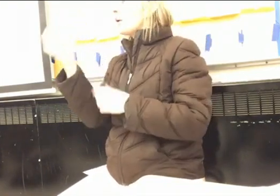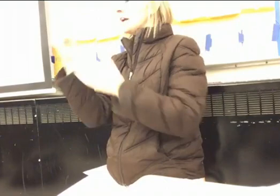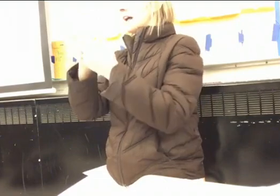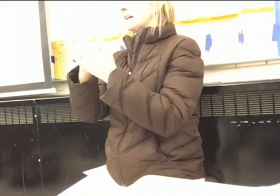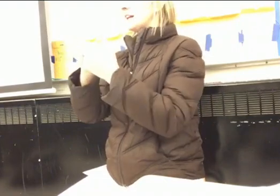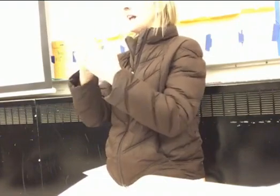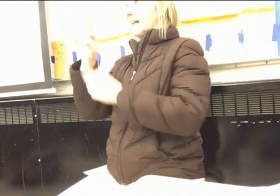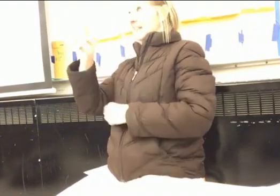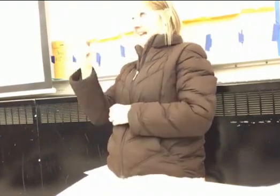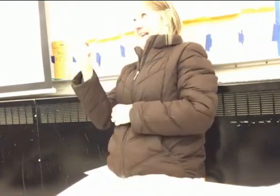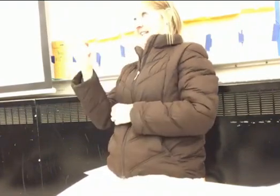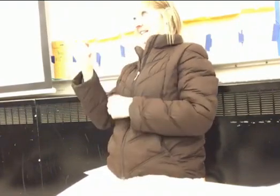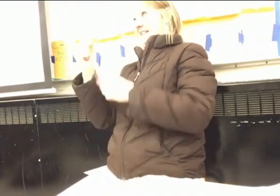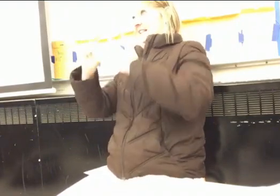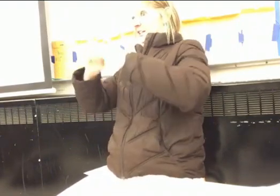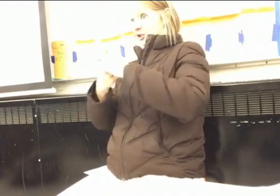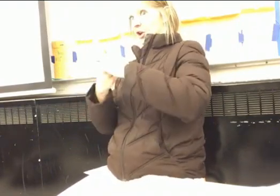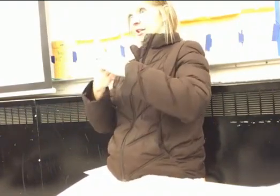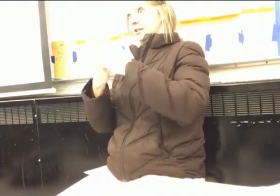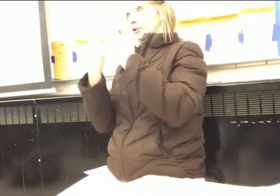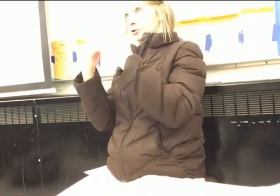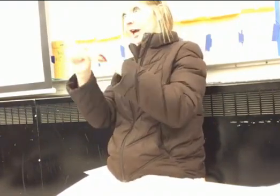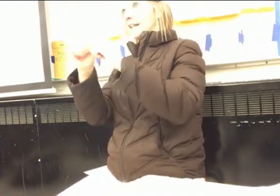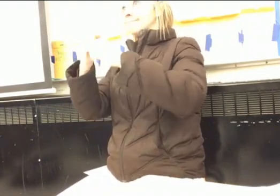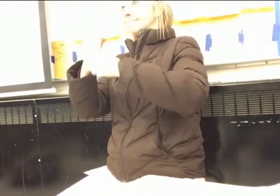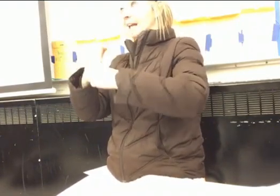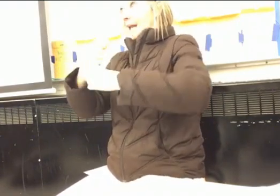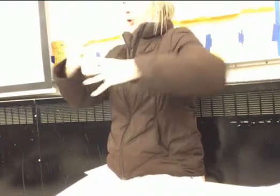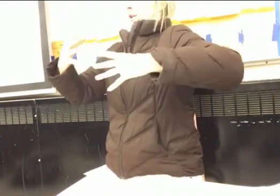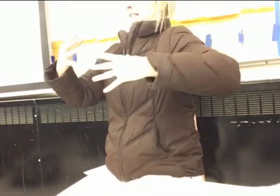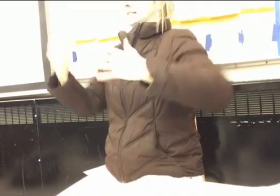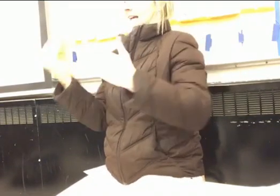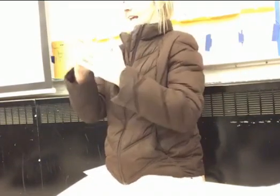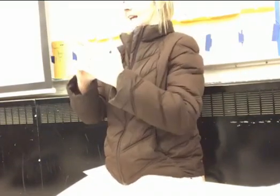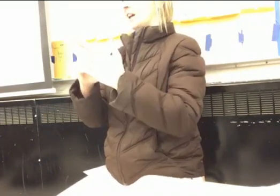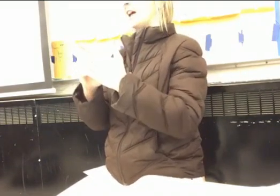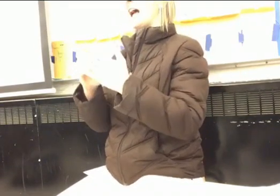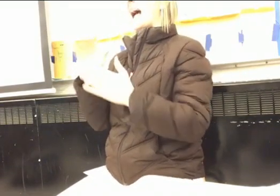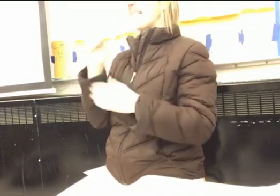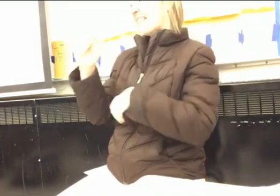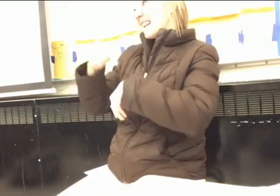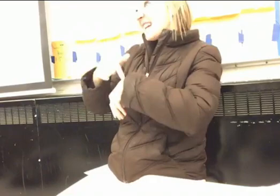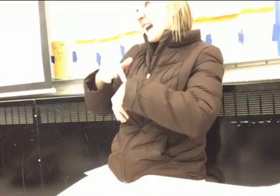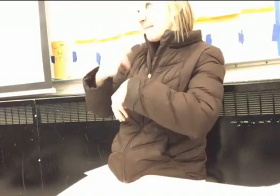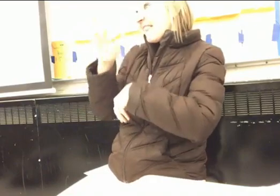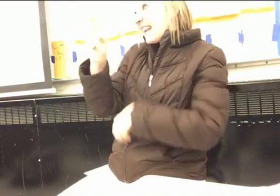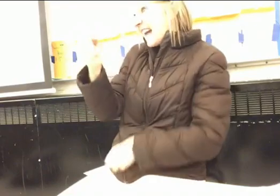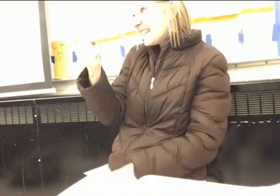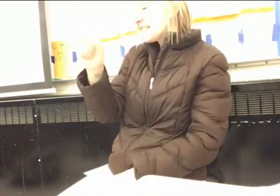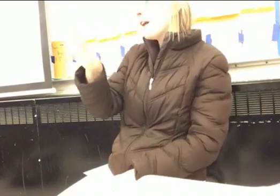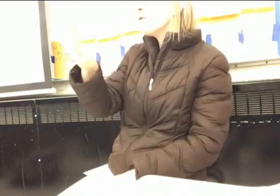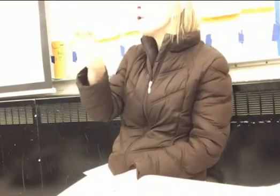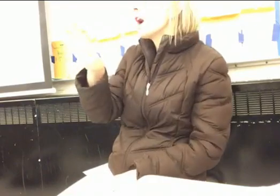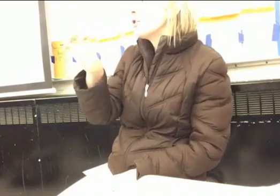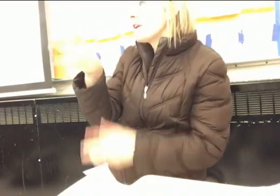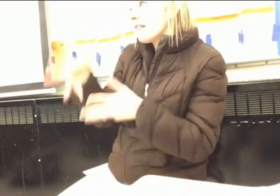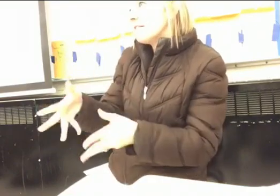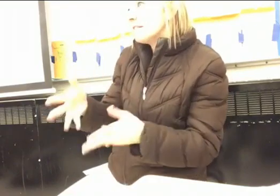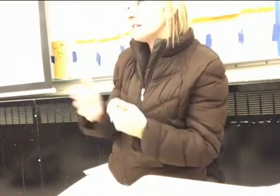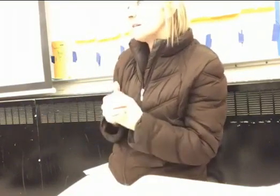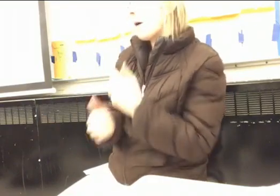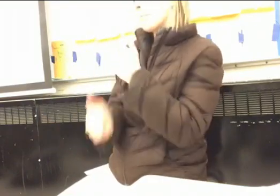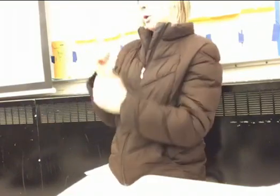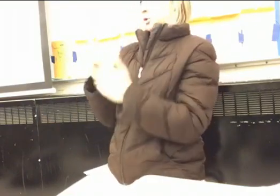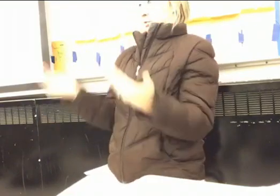reintroduced these to really start to massively increase them, there was only about 400 buffalo left in the United States. Most of them were actually here in